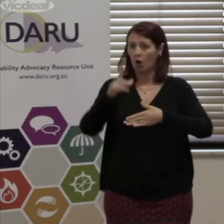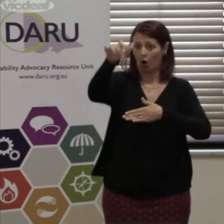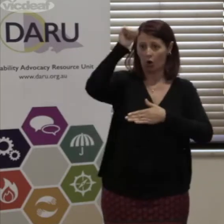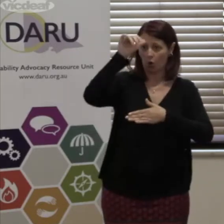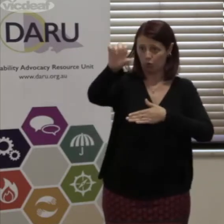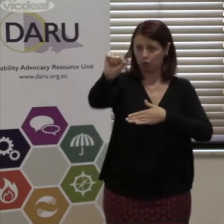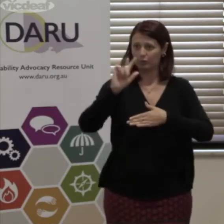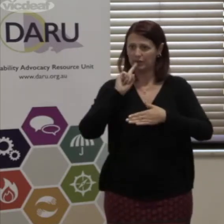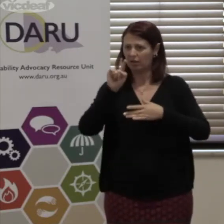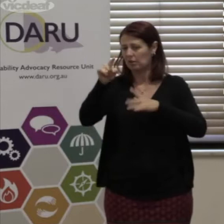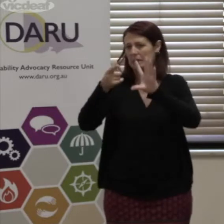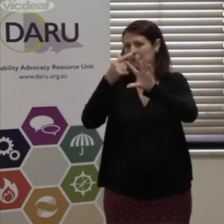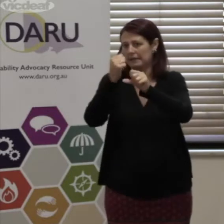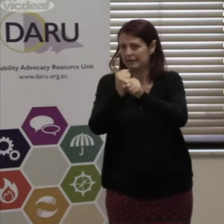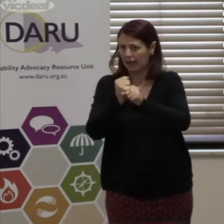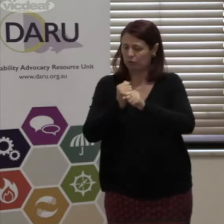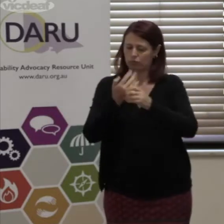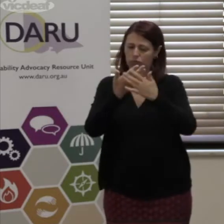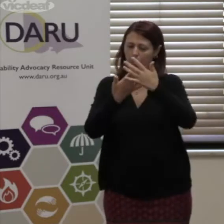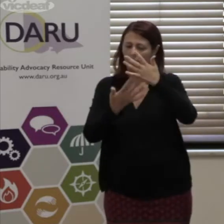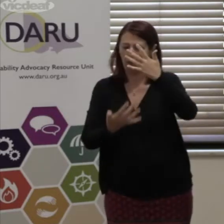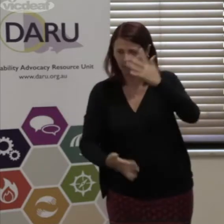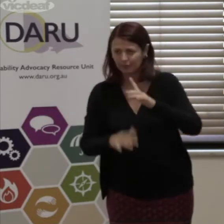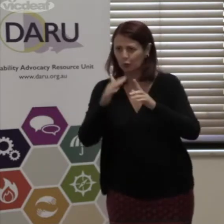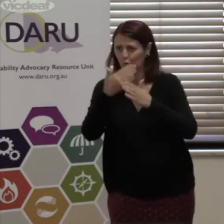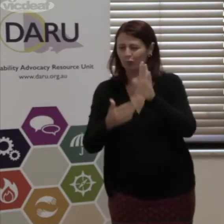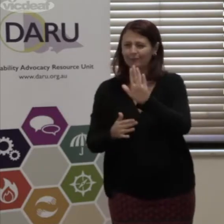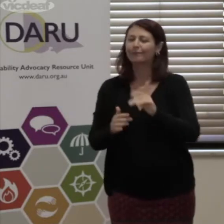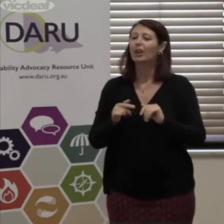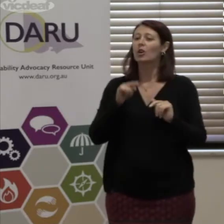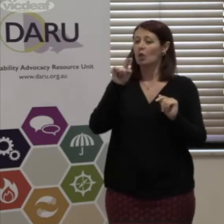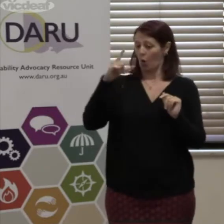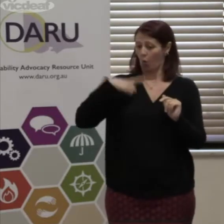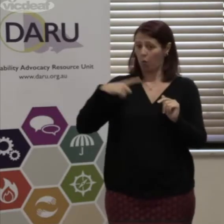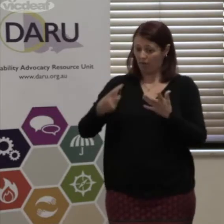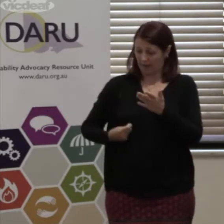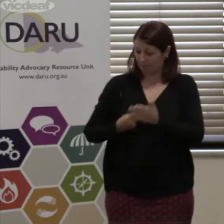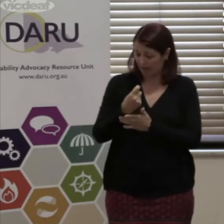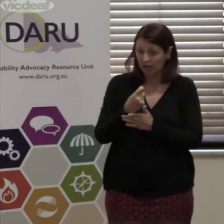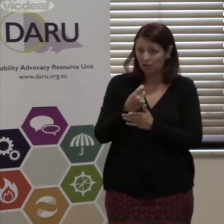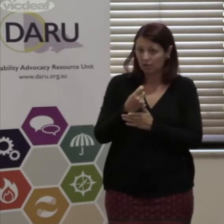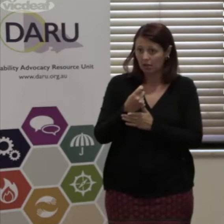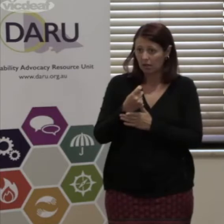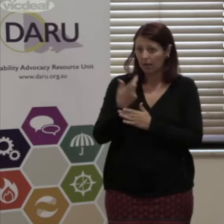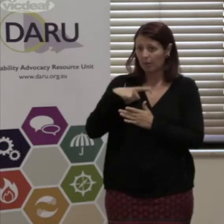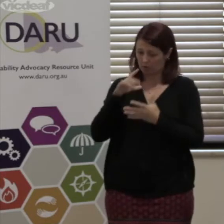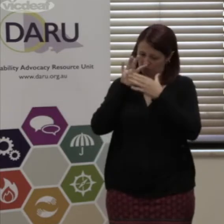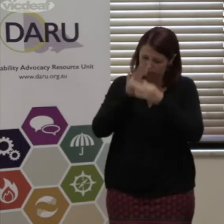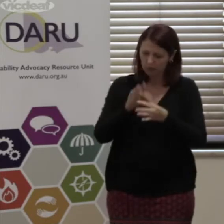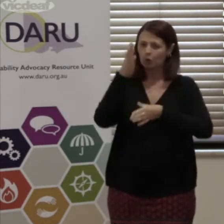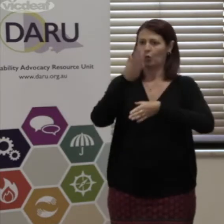you're saying. I'm telling the longer story. So that, and the reason they paid for that was completely related to